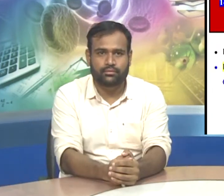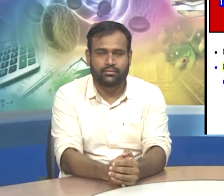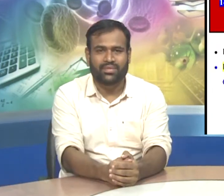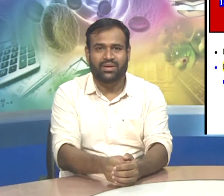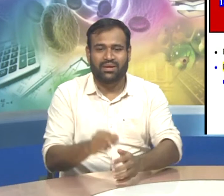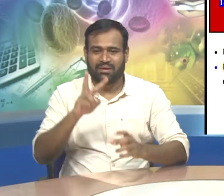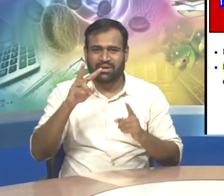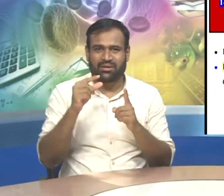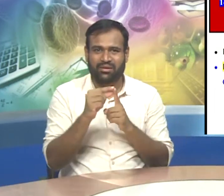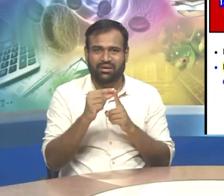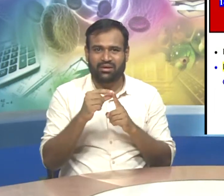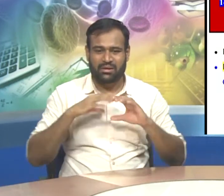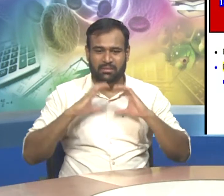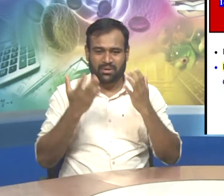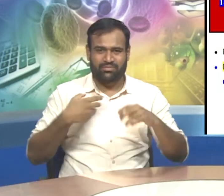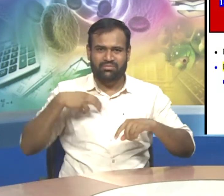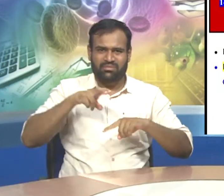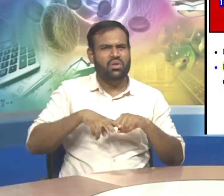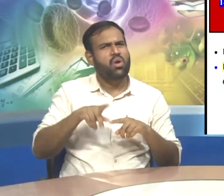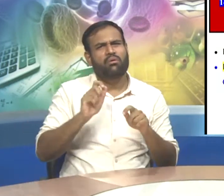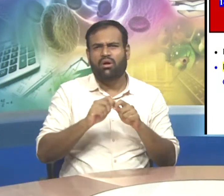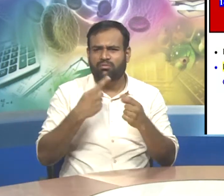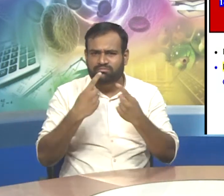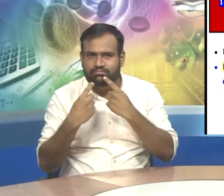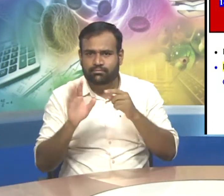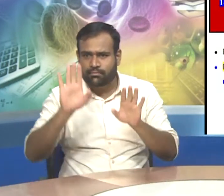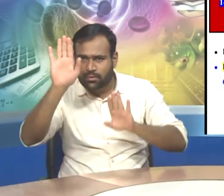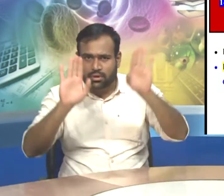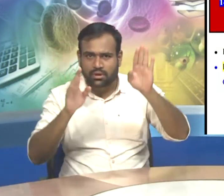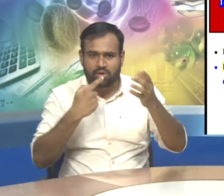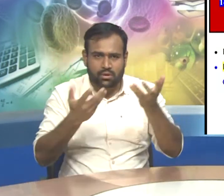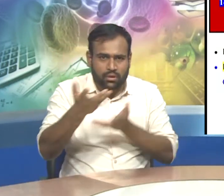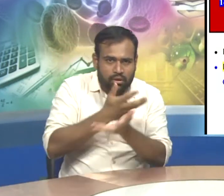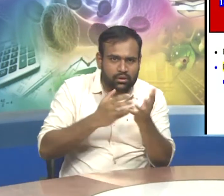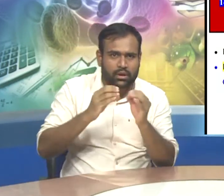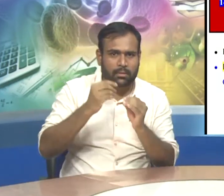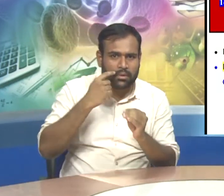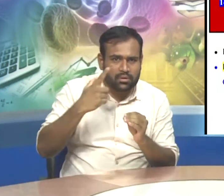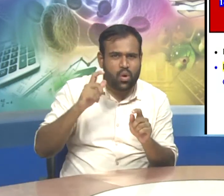The presiding officer or the chairman is elected by its all members.